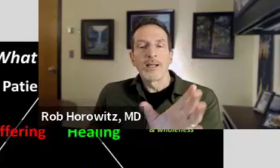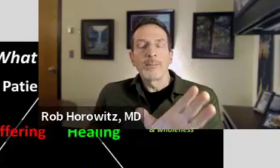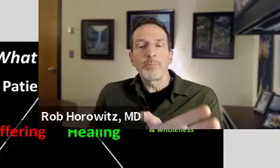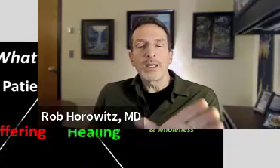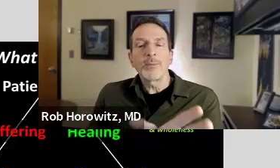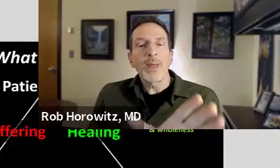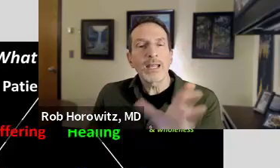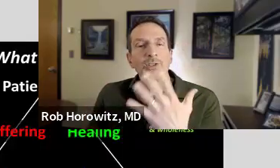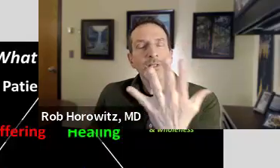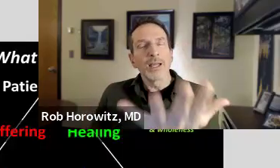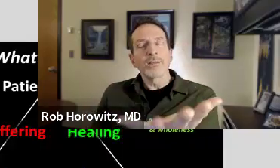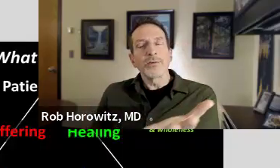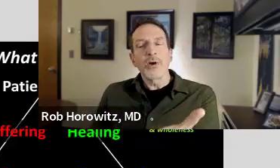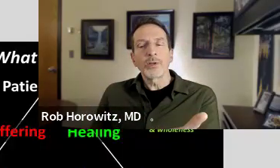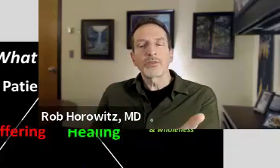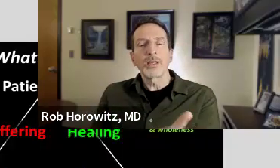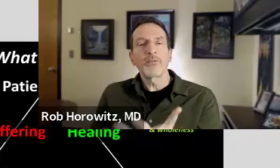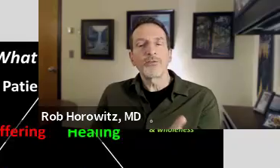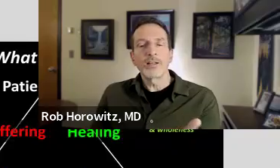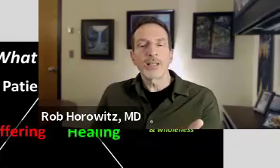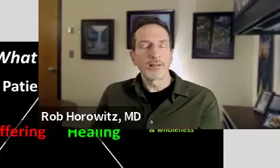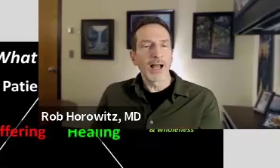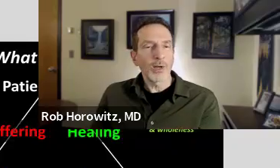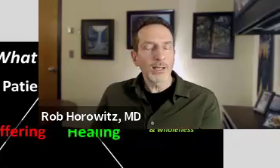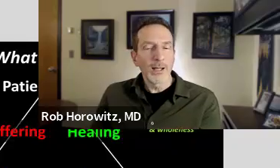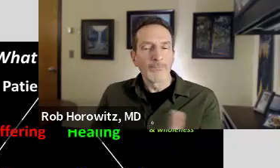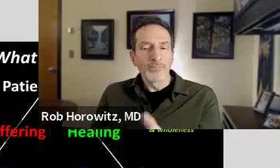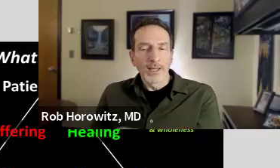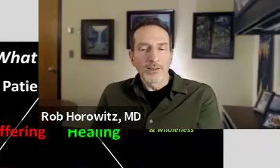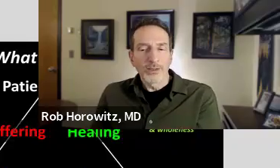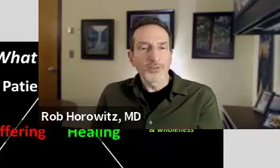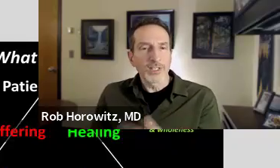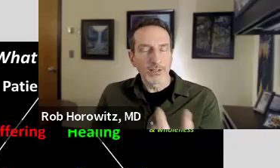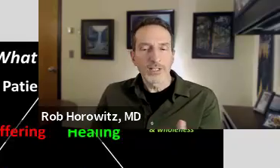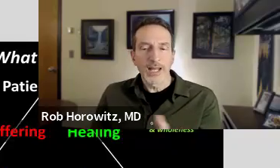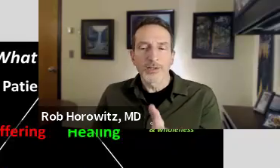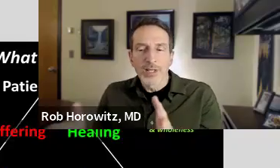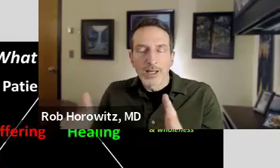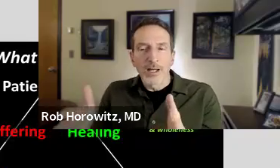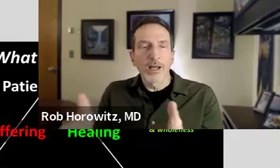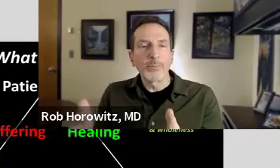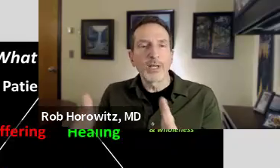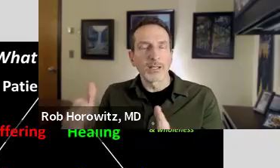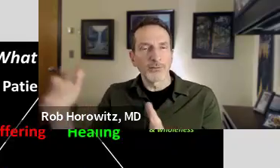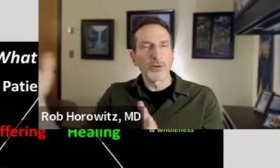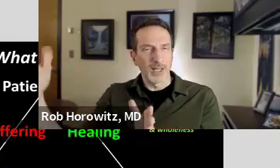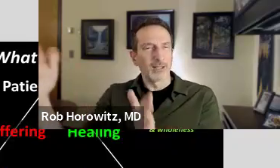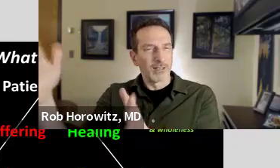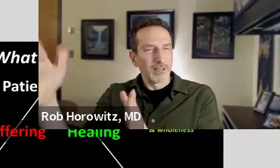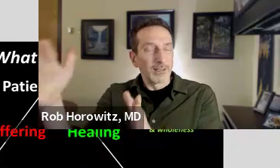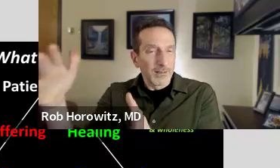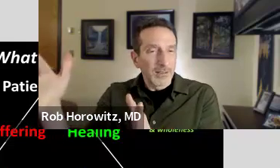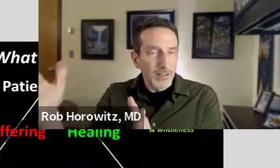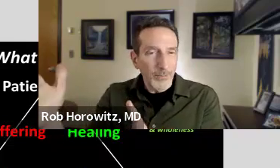music. P, the patient noticing, feeling, and allowing. The facilitators accompanying,